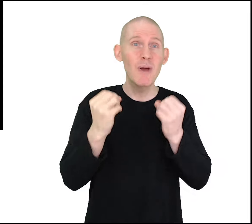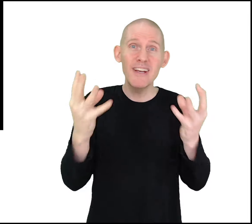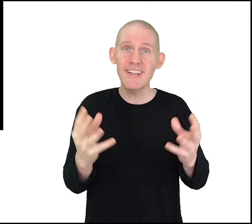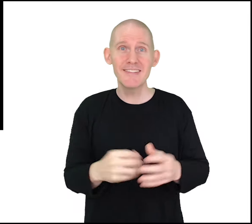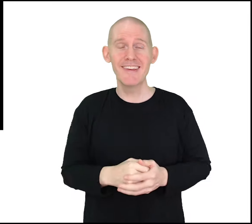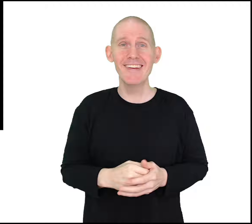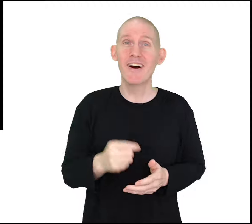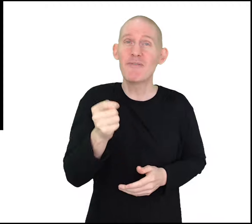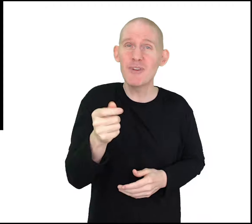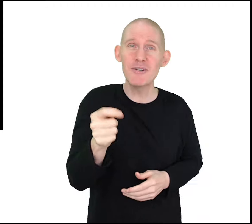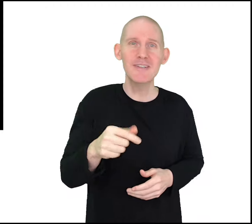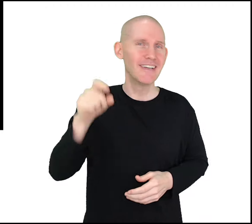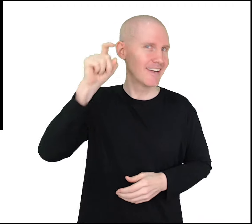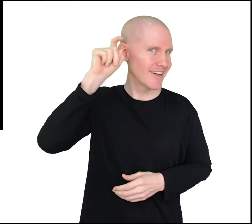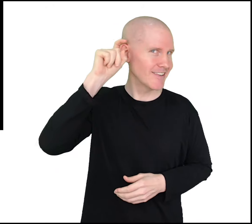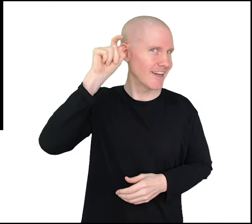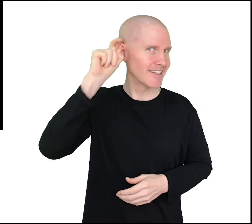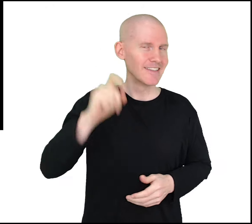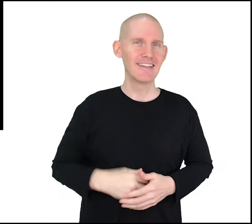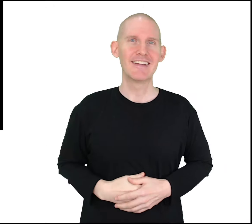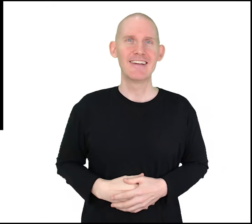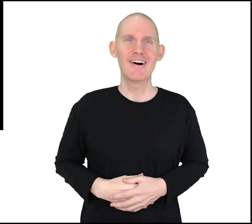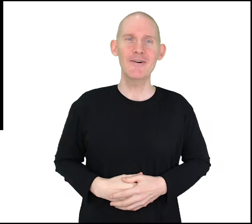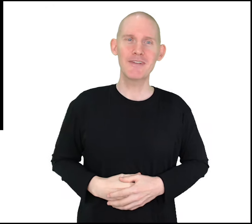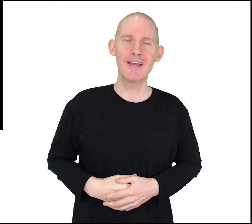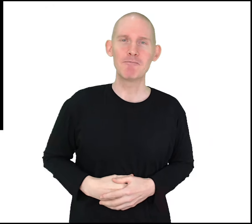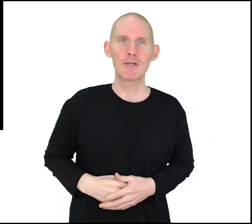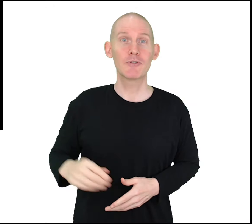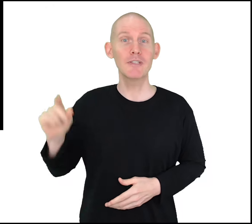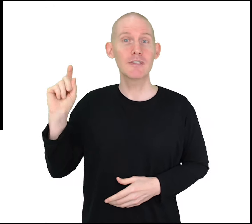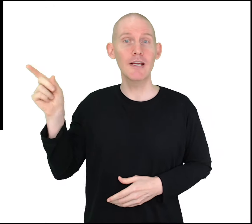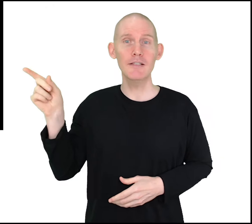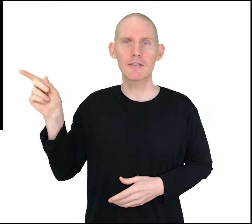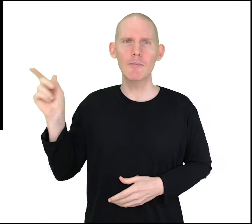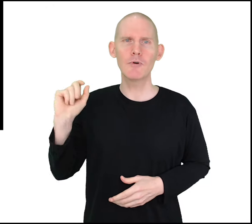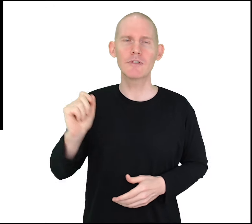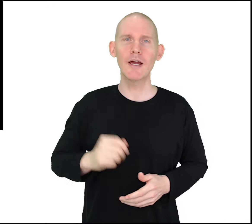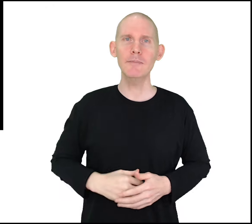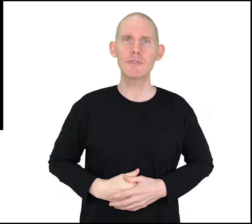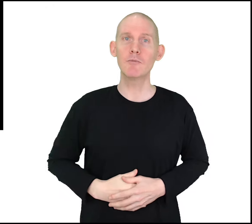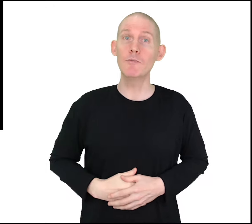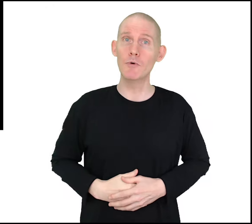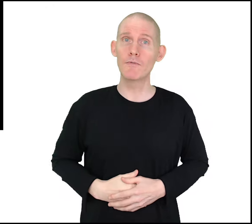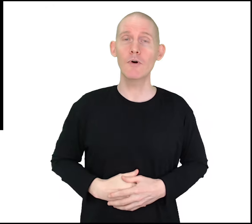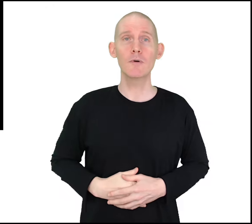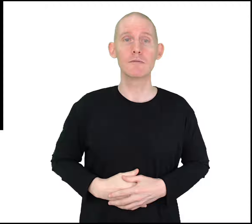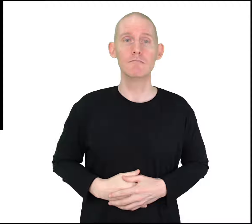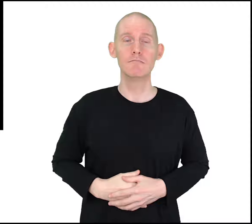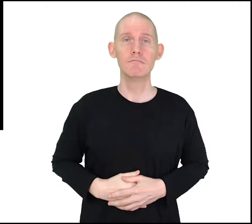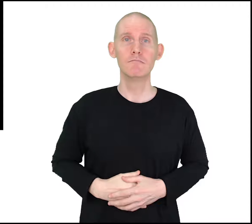many, a few, hearing aid. Okay, so let's sign this a couple more times and we'll move forward.